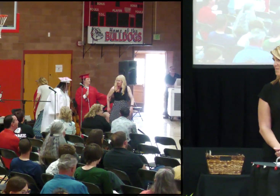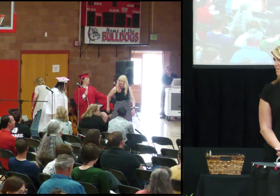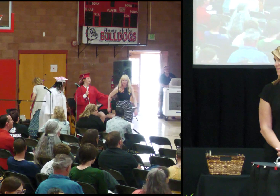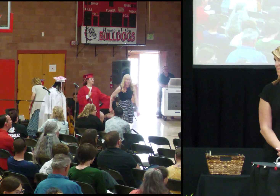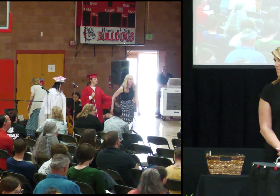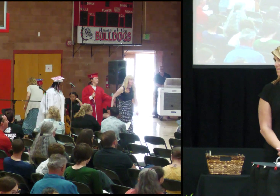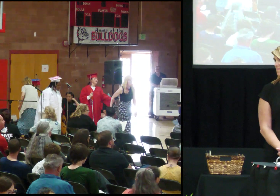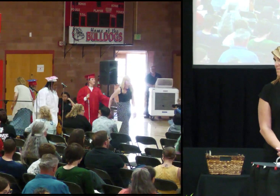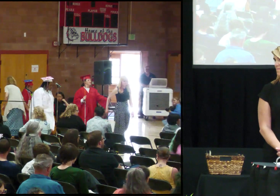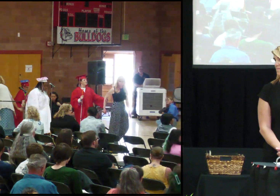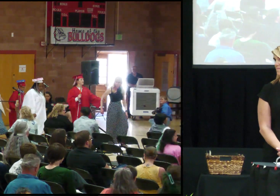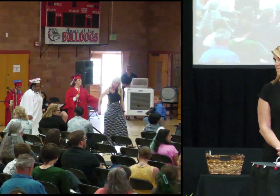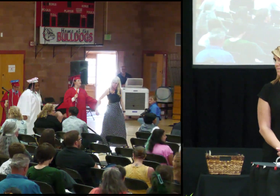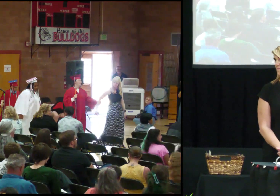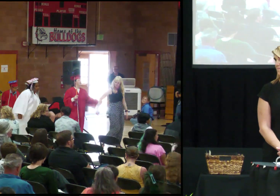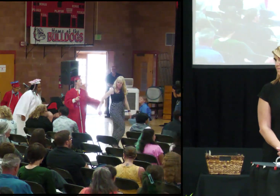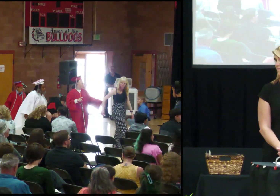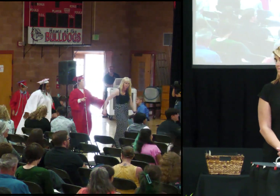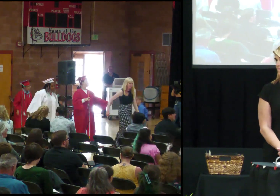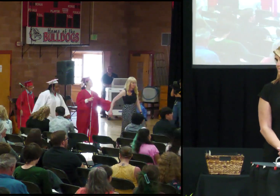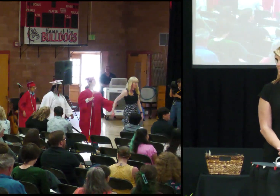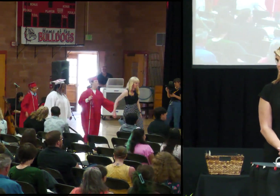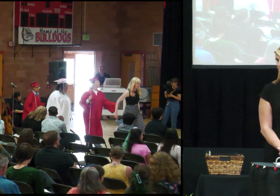Students are returning to their seats.